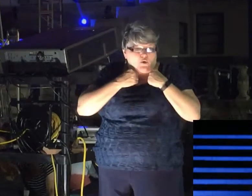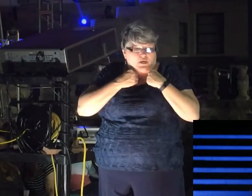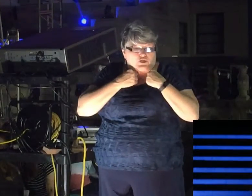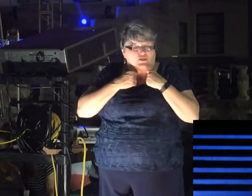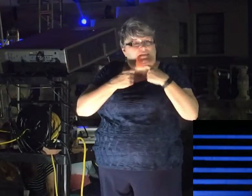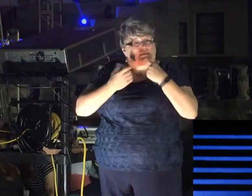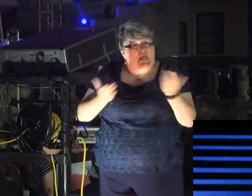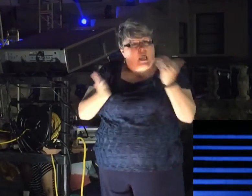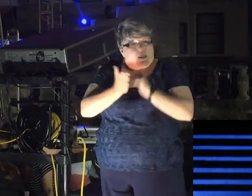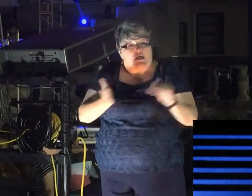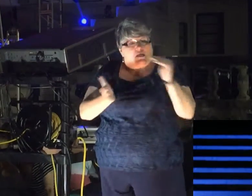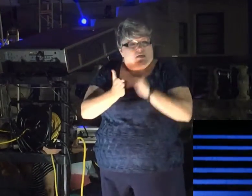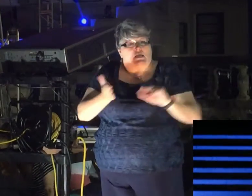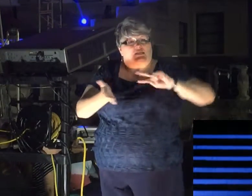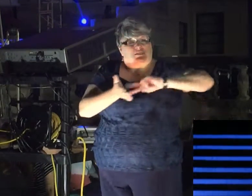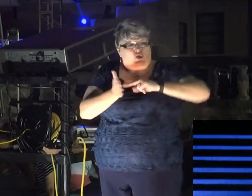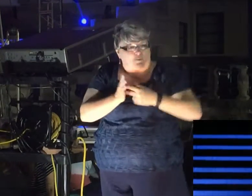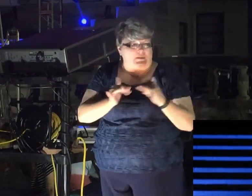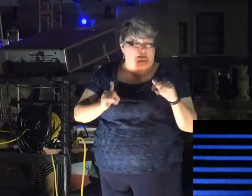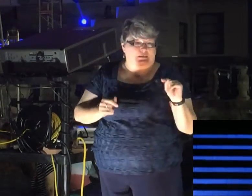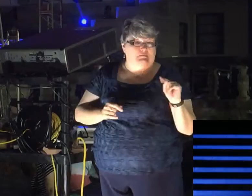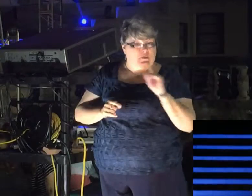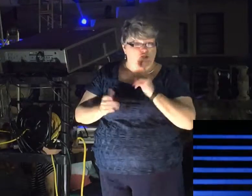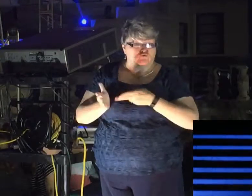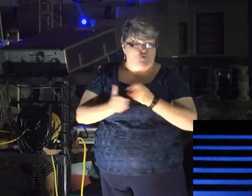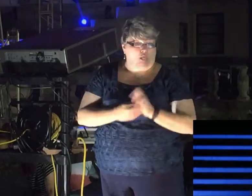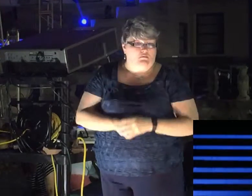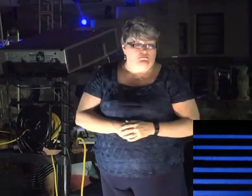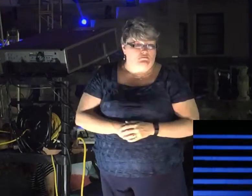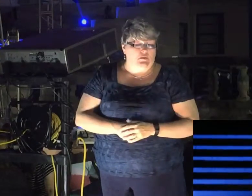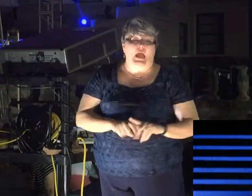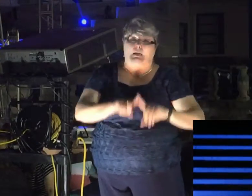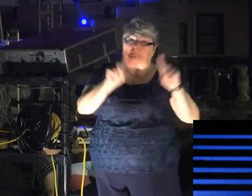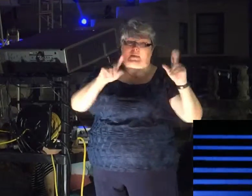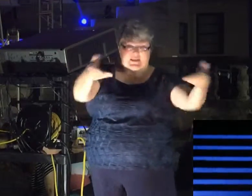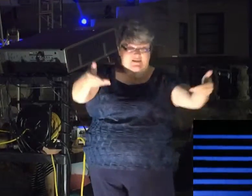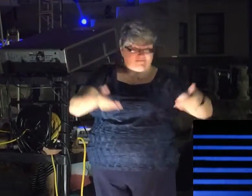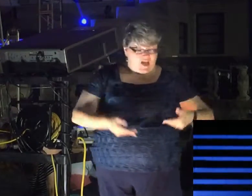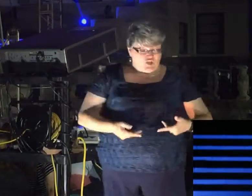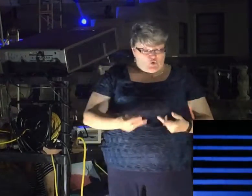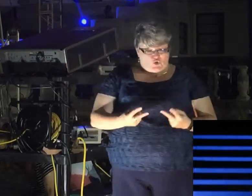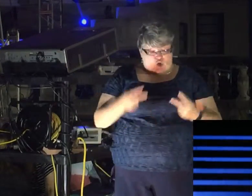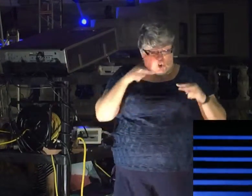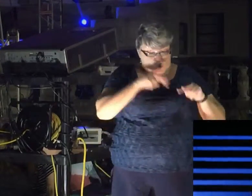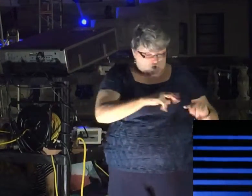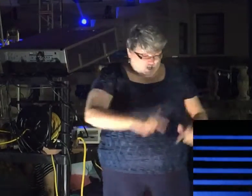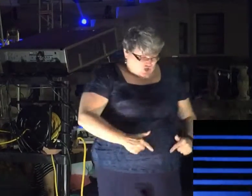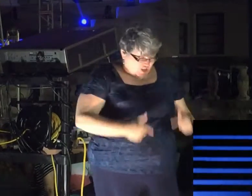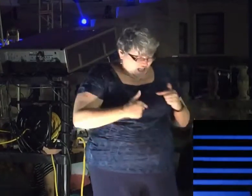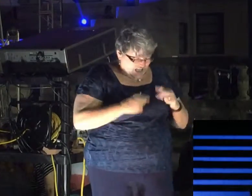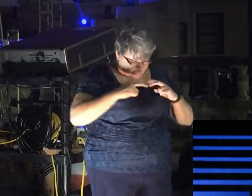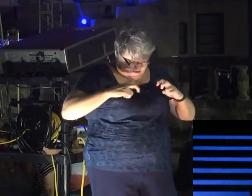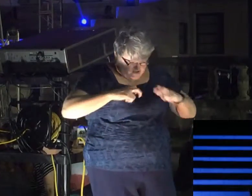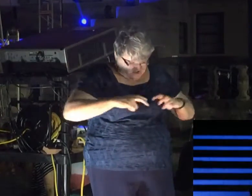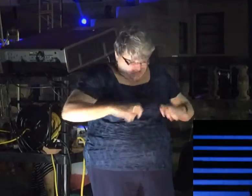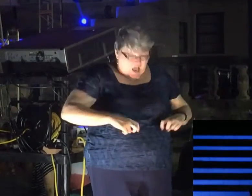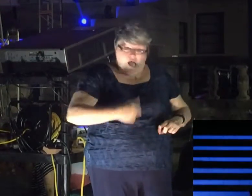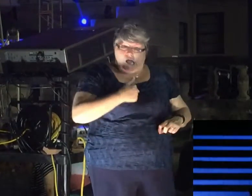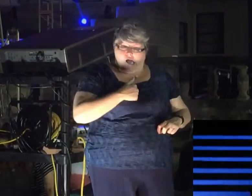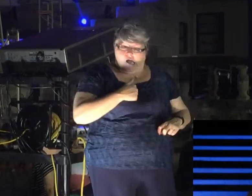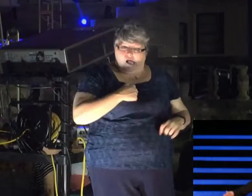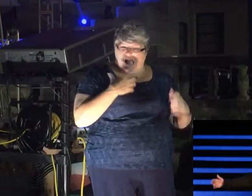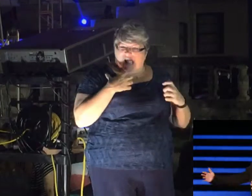am cherished. And say it till you mean it, because it's true. But then I invite you to take a look at your life and